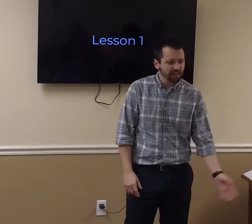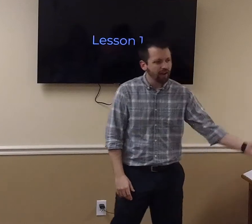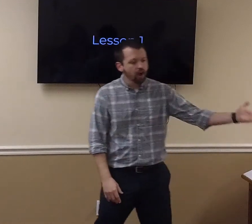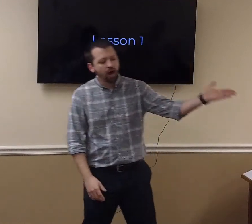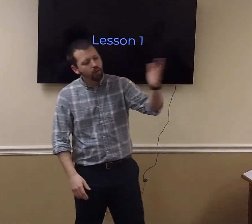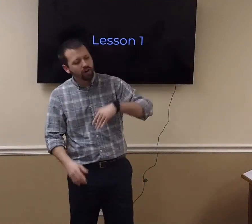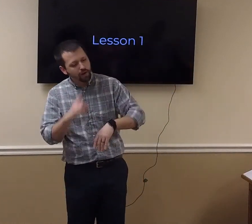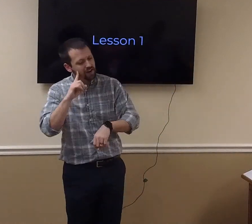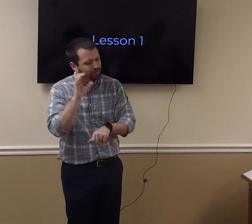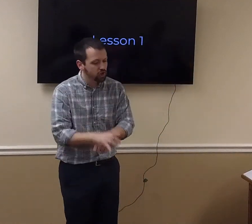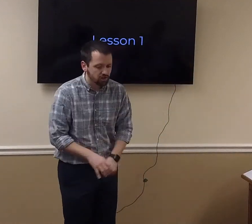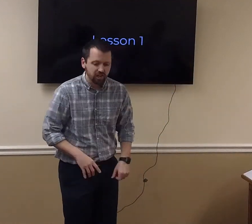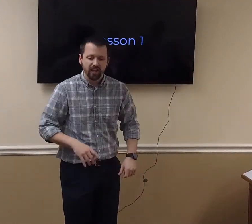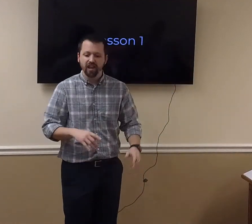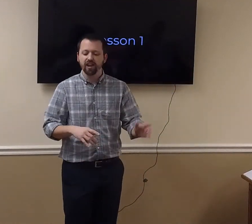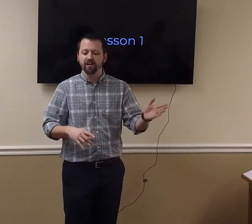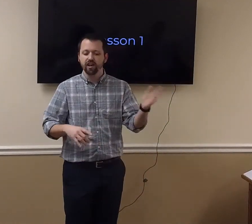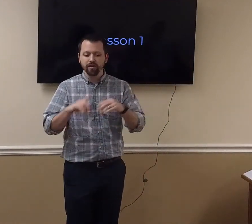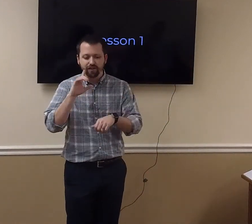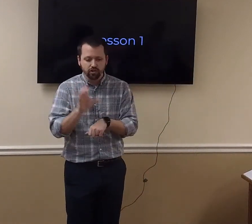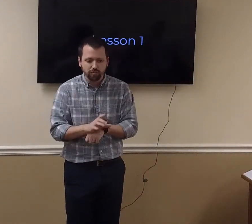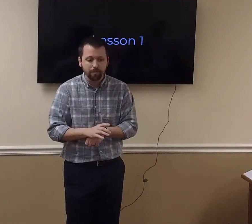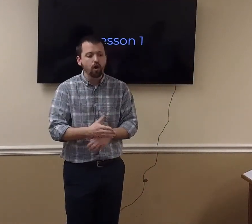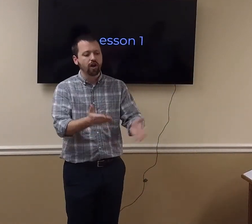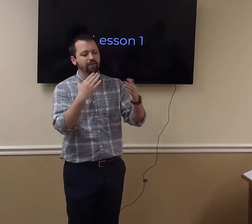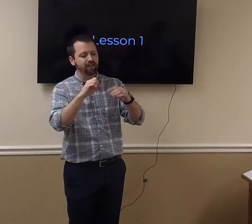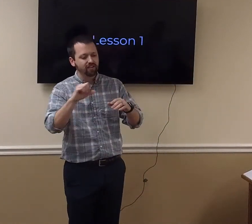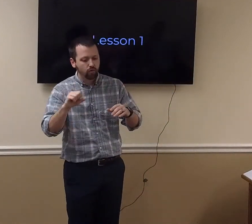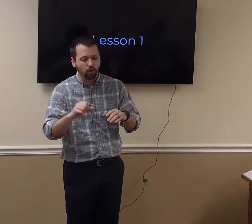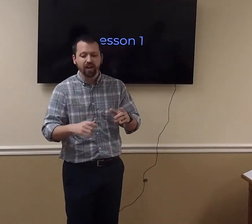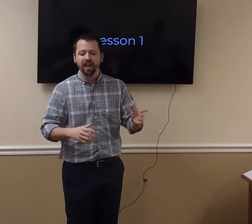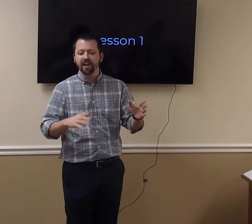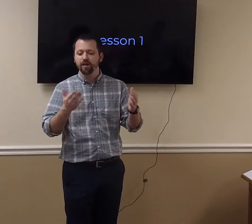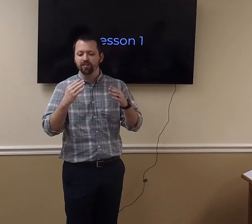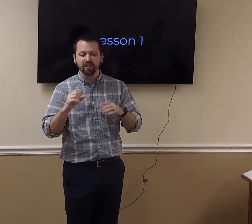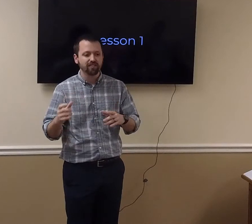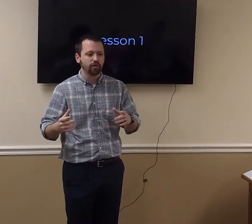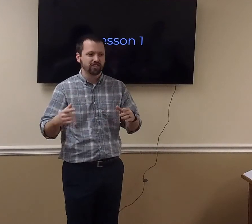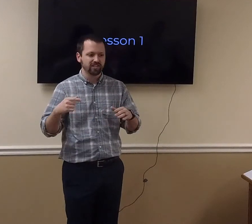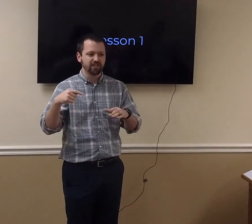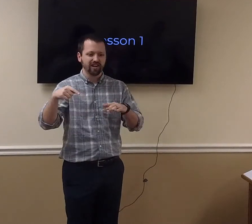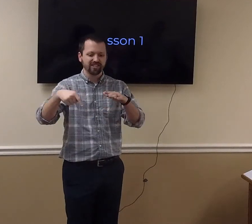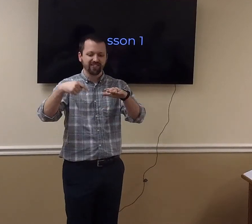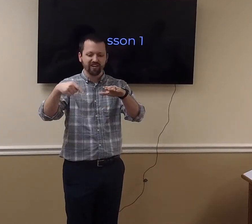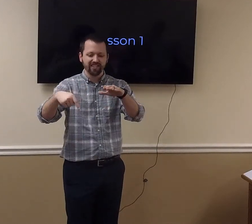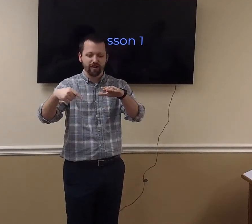like, oh, well, come to deaf church. And come to deaf church became, oh, come to Sunday school. And so it just, I just kept going down the rabbit